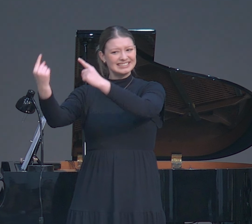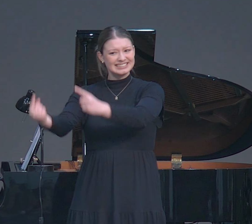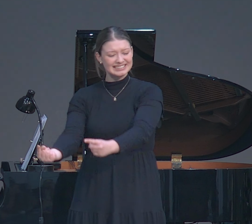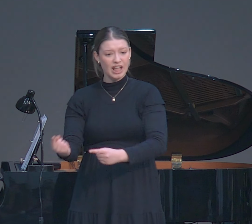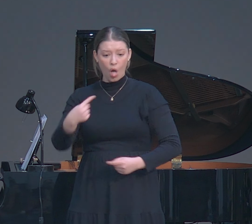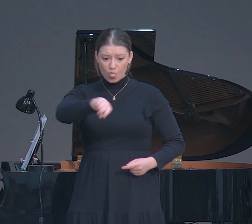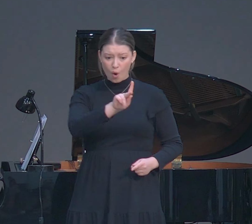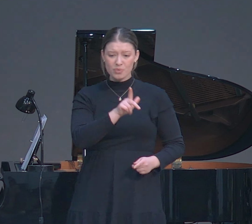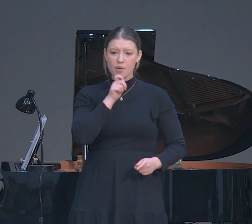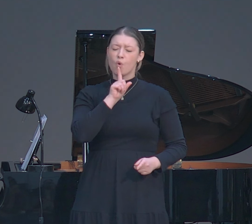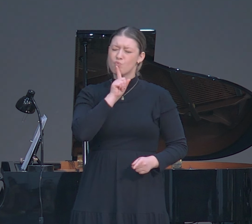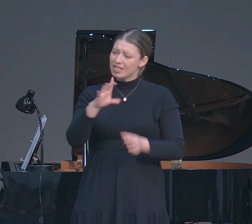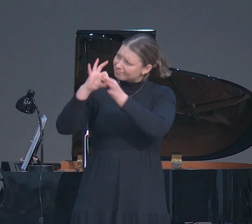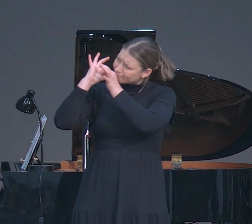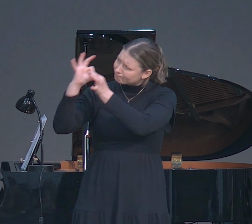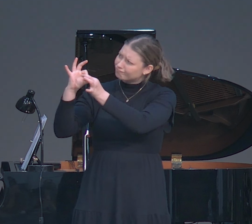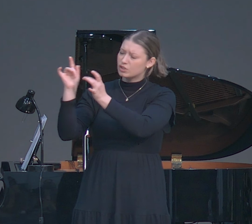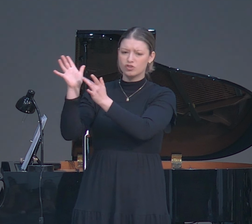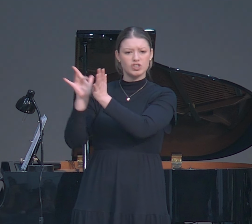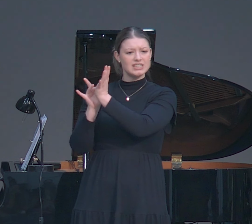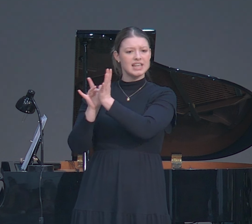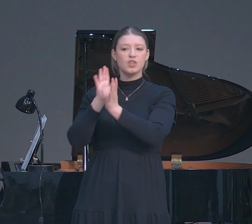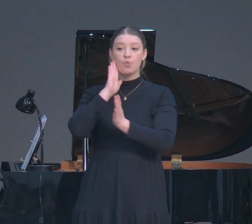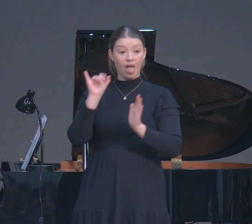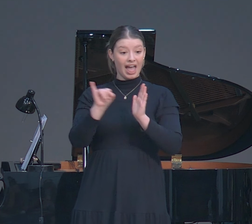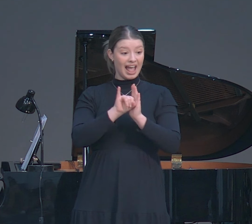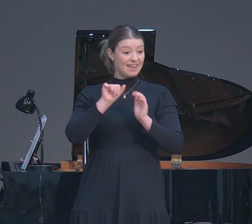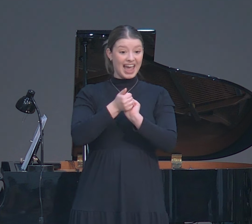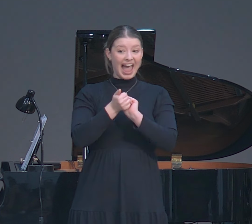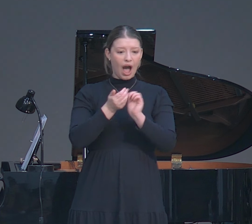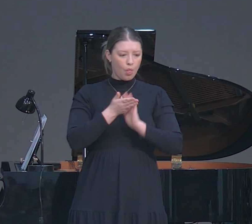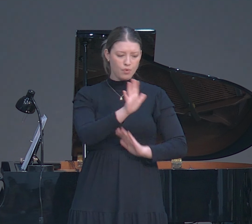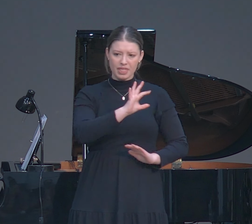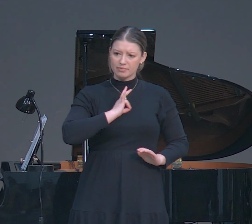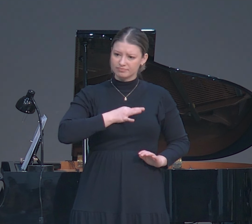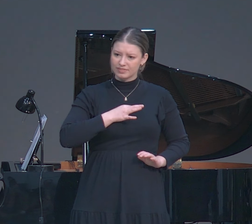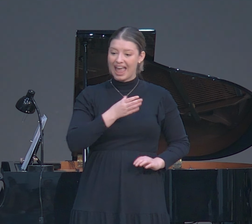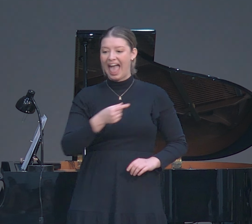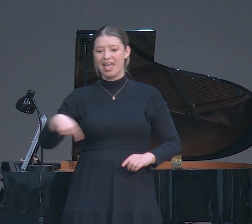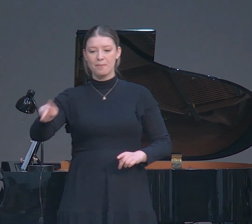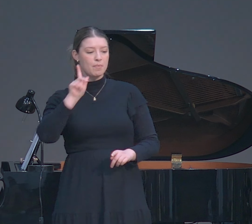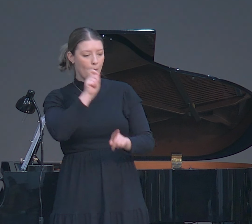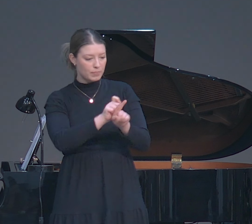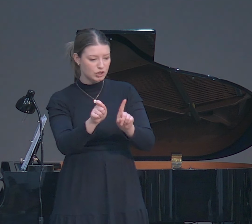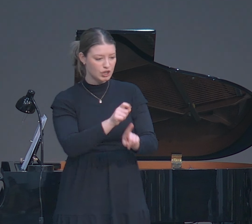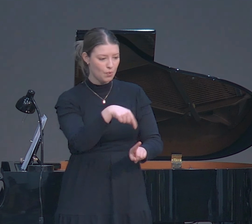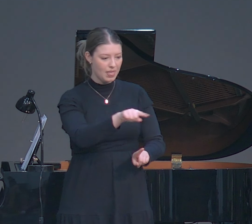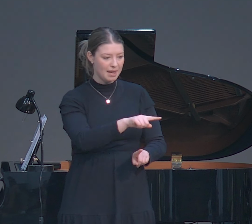that those who truly belong to Jesus will be known by their fruits. They'll be persecuted for their faith.